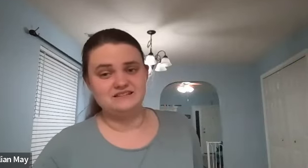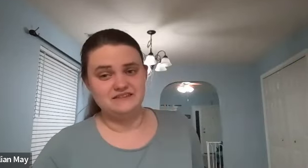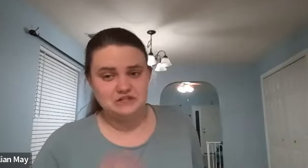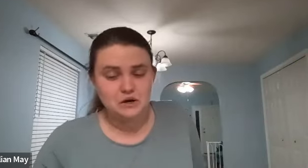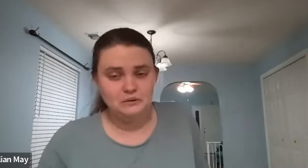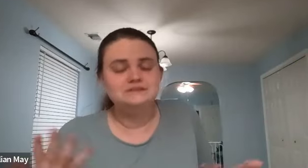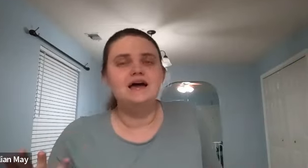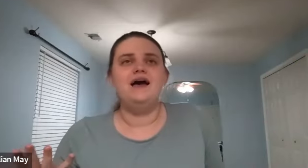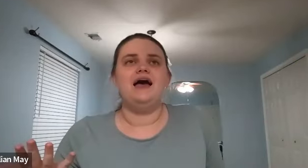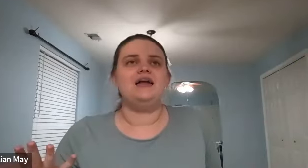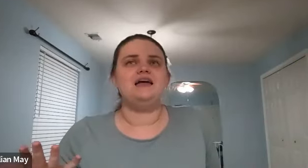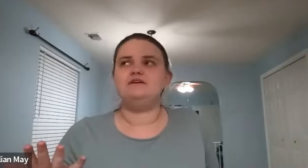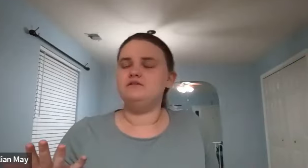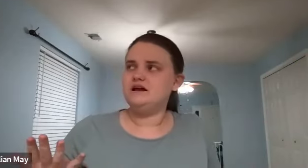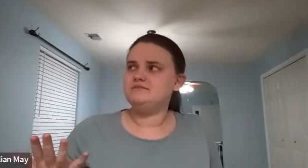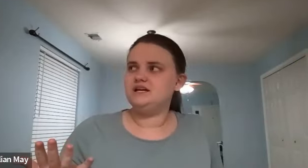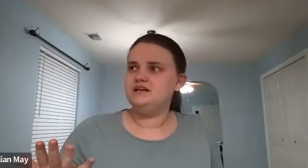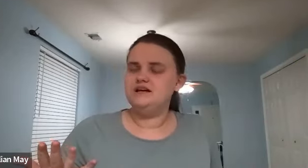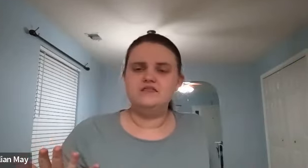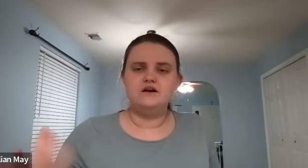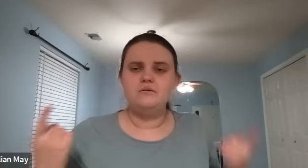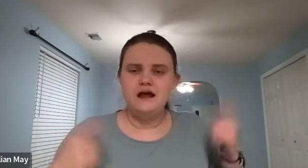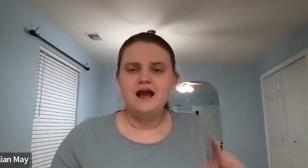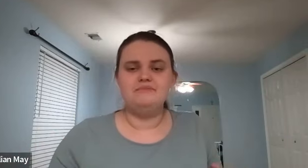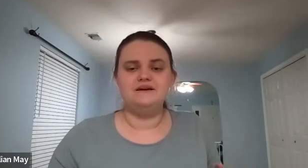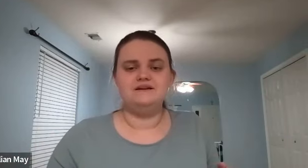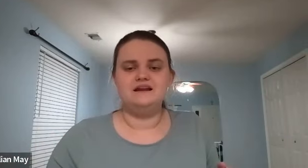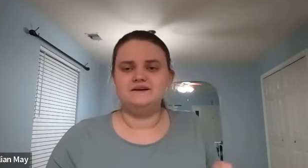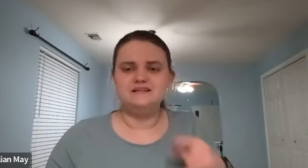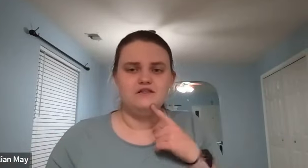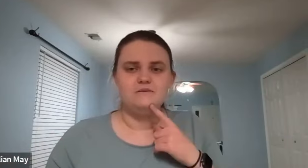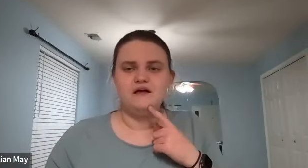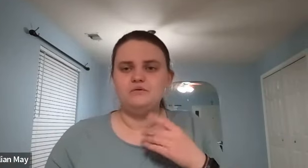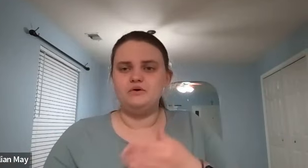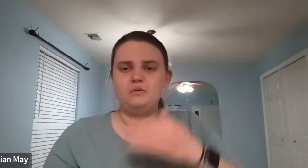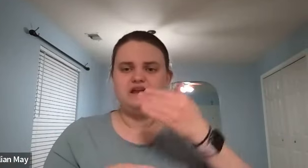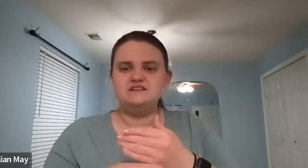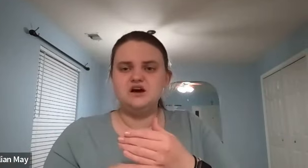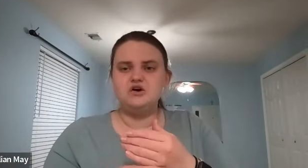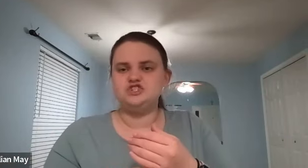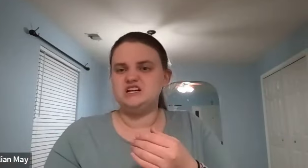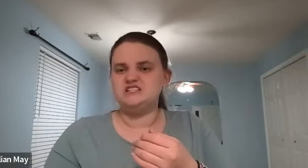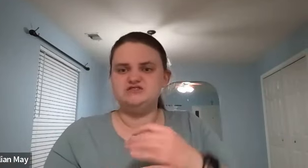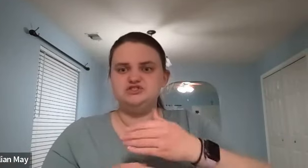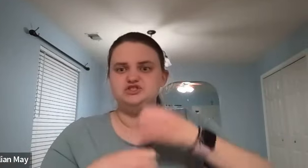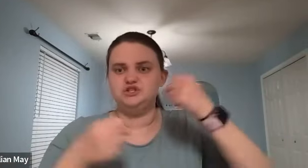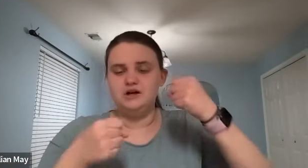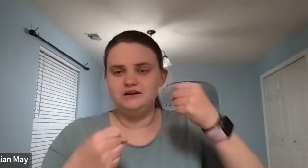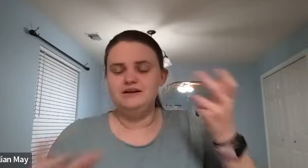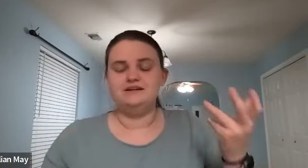that they don't, and they'll look at me and they go, what happened? And if I tell them like, well, the window just shook, does